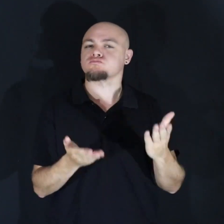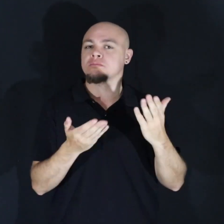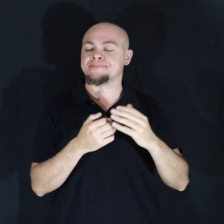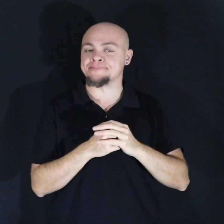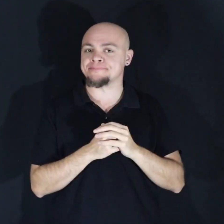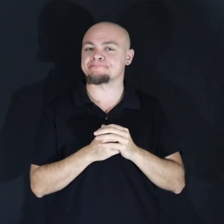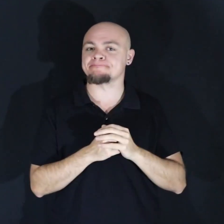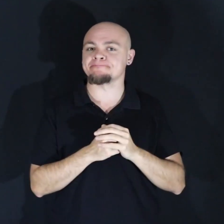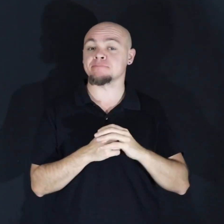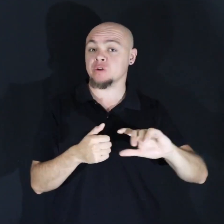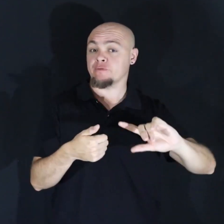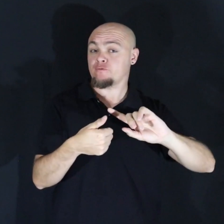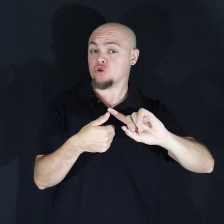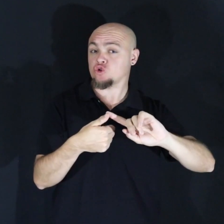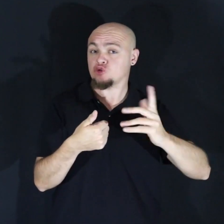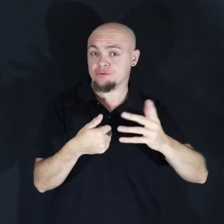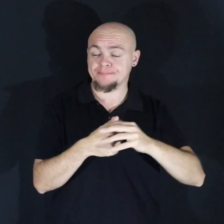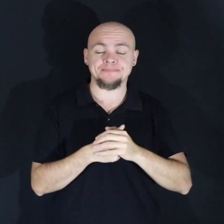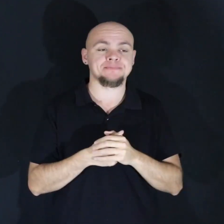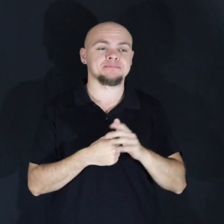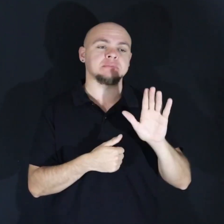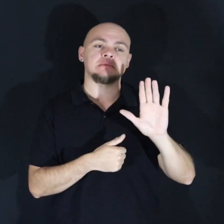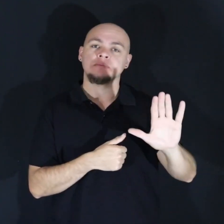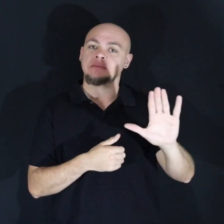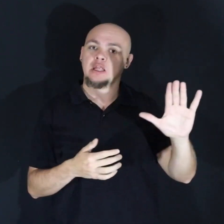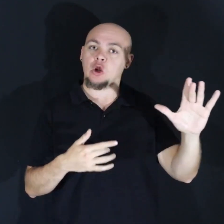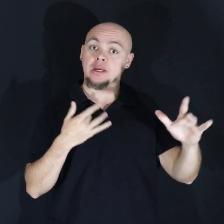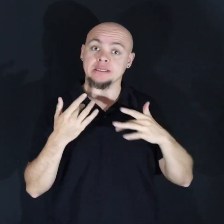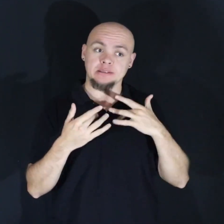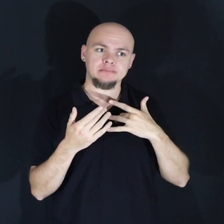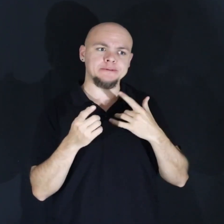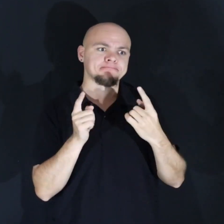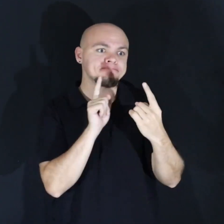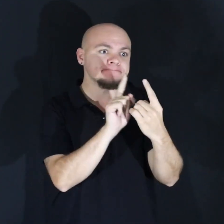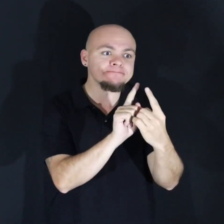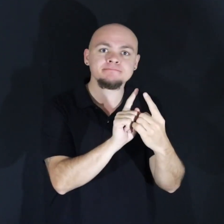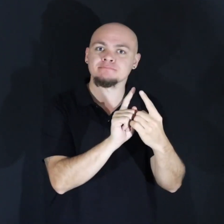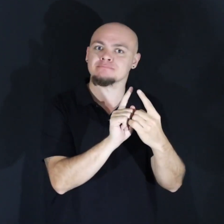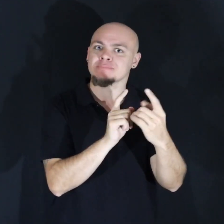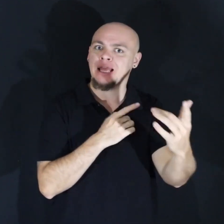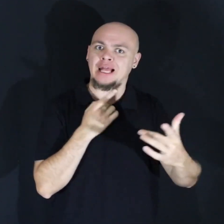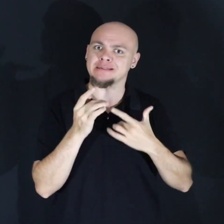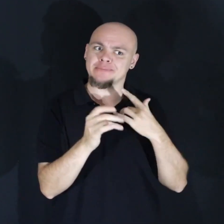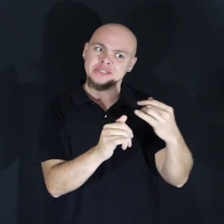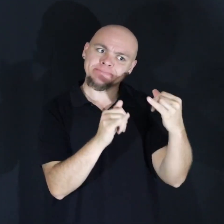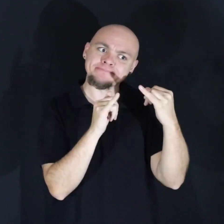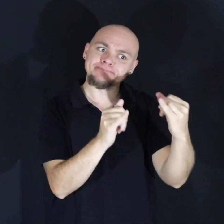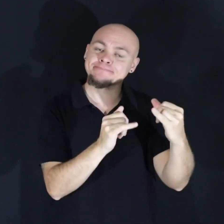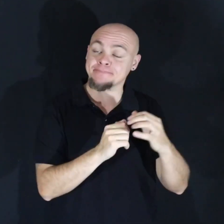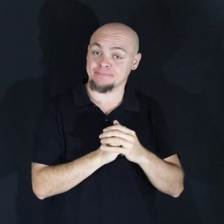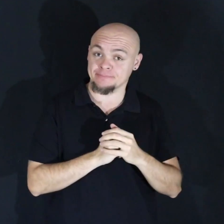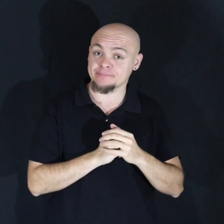First, by meeting their excitement with our own.